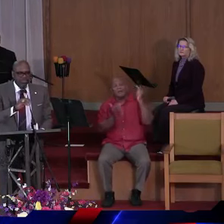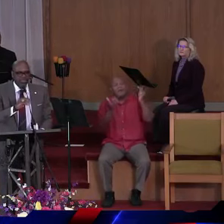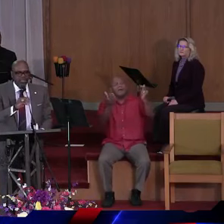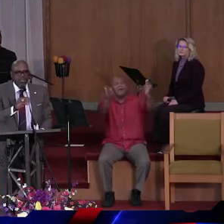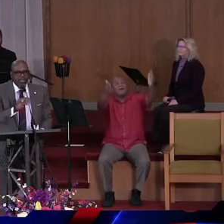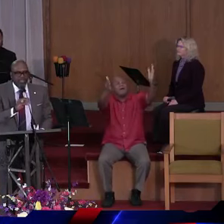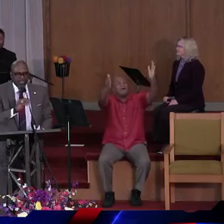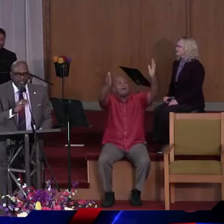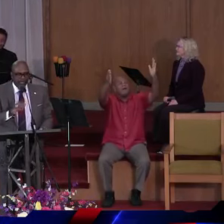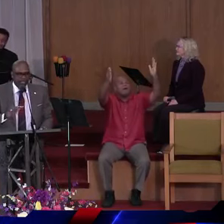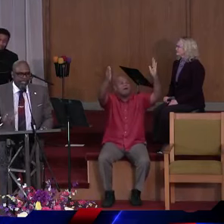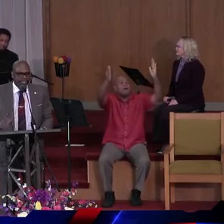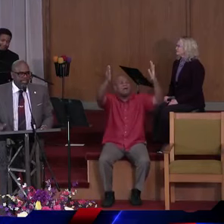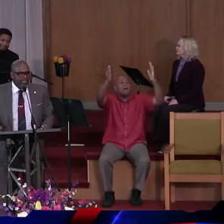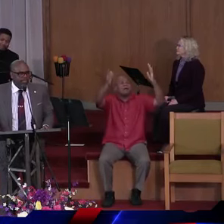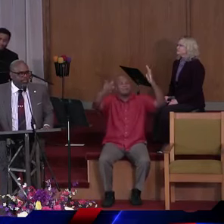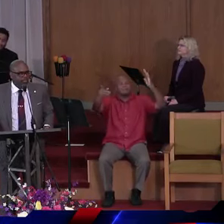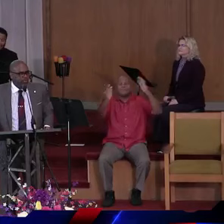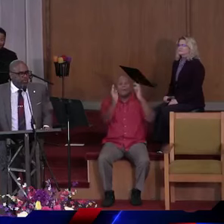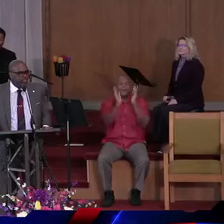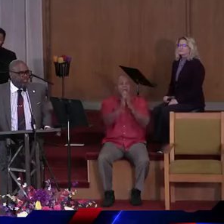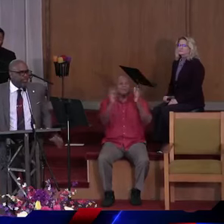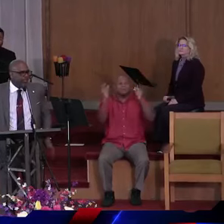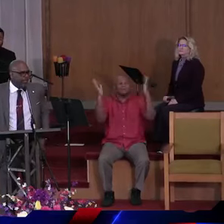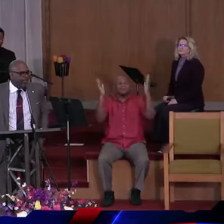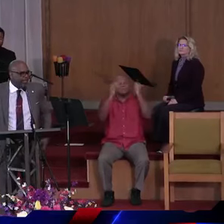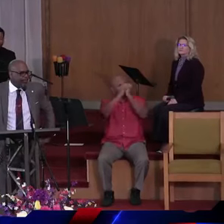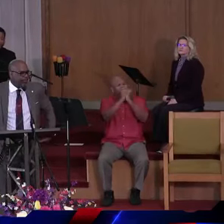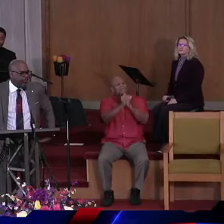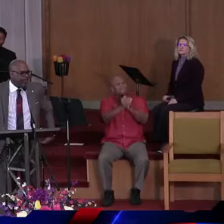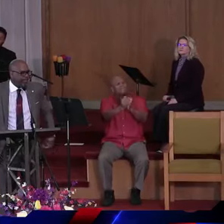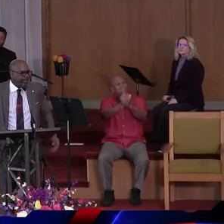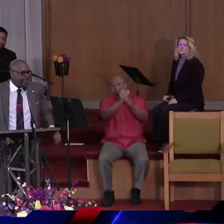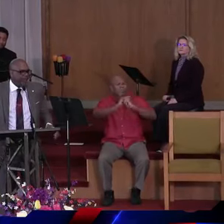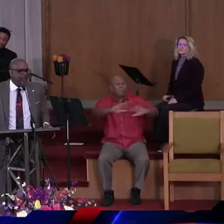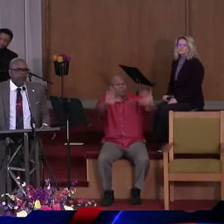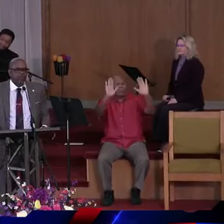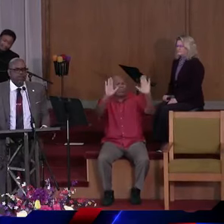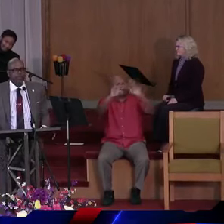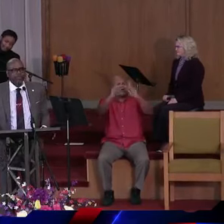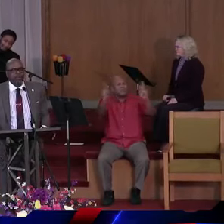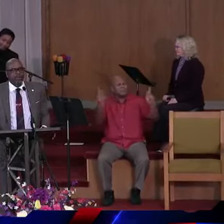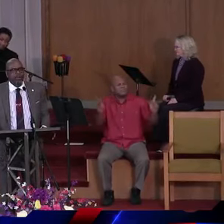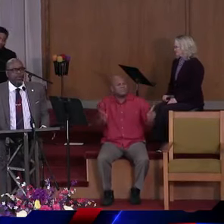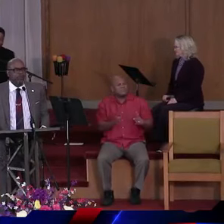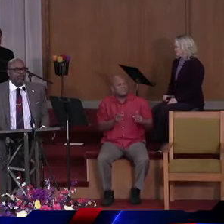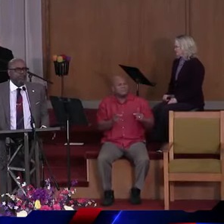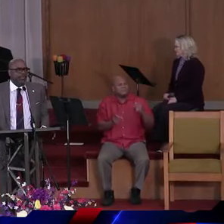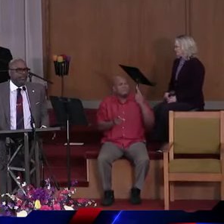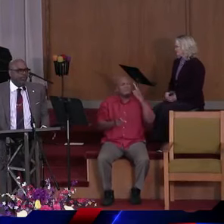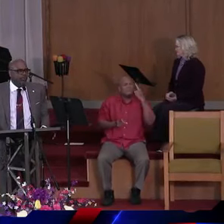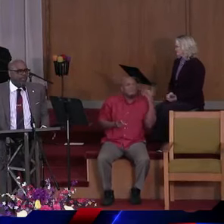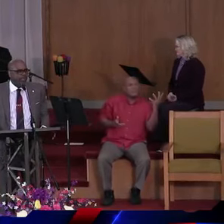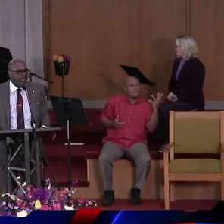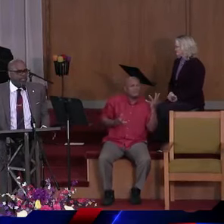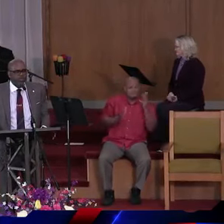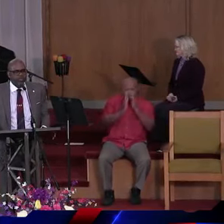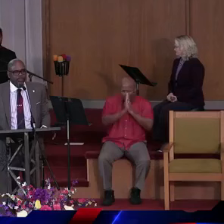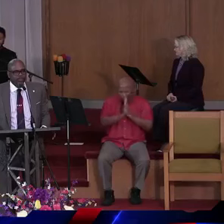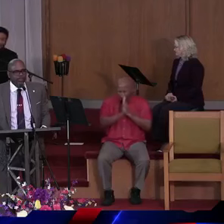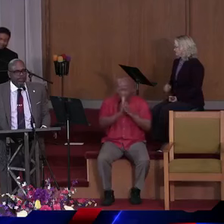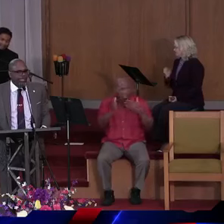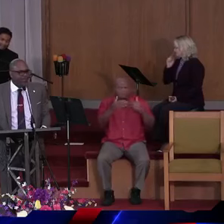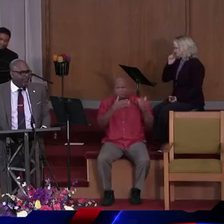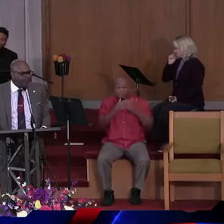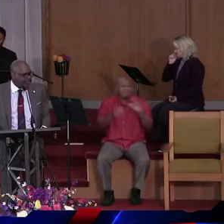Worship is a great place for prayer. Wherever you are, call on the name of the Lord. And I want you